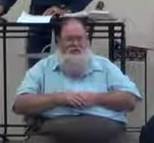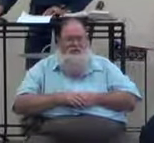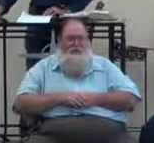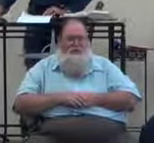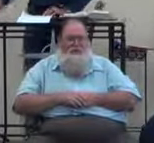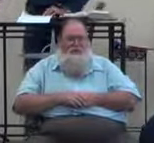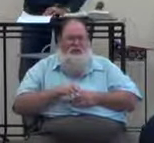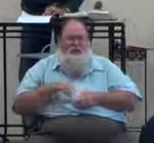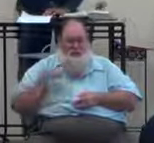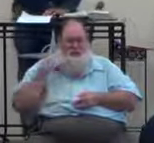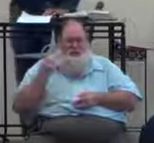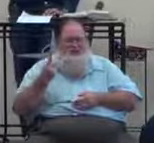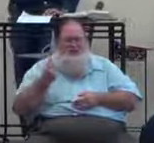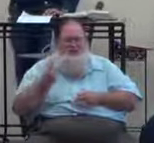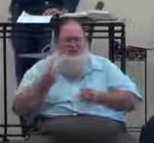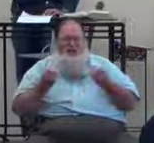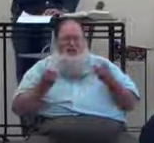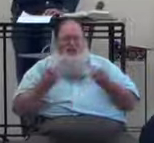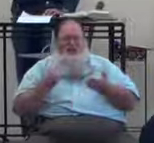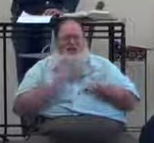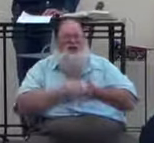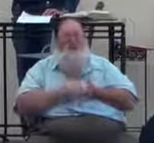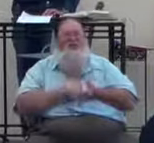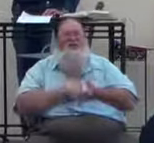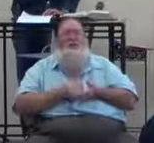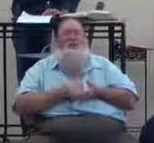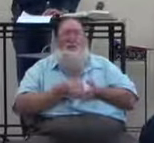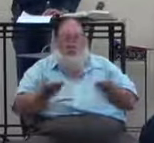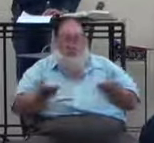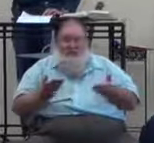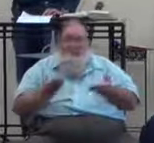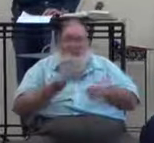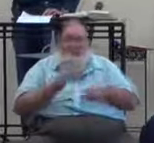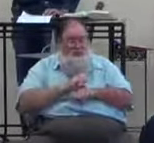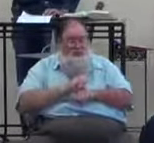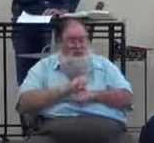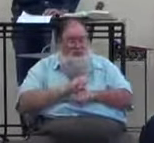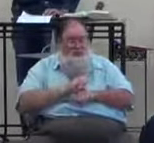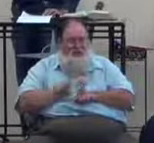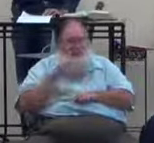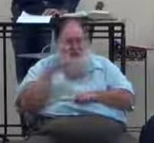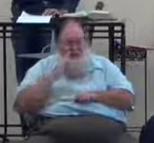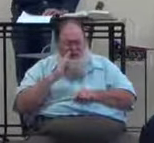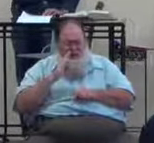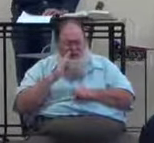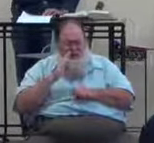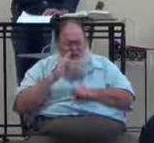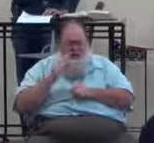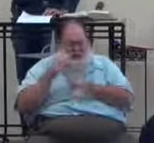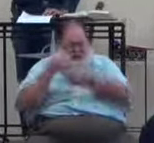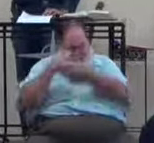And I see a lot of that in Destiny Family of Faith. And God help me if it's just me seeing